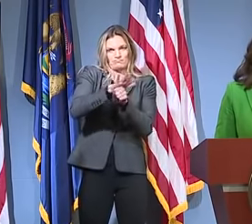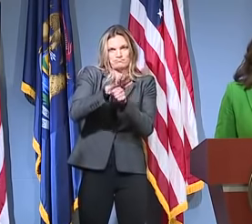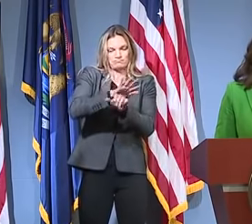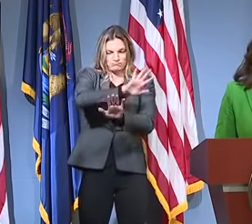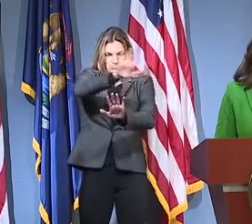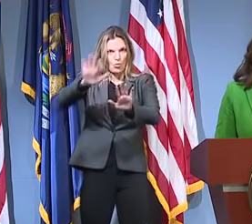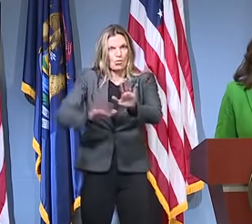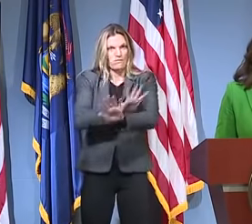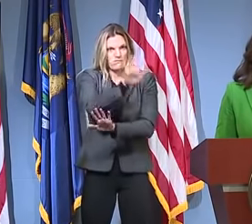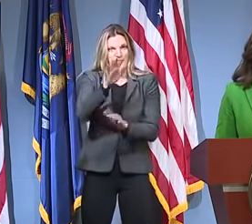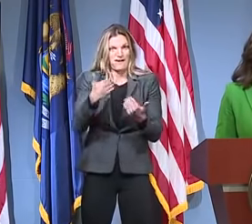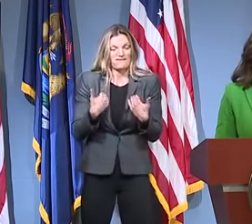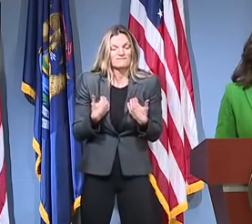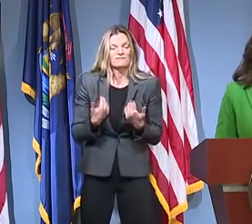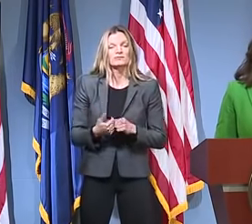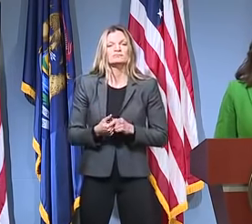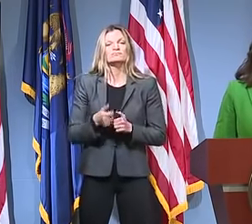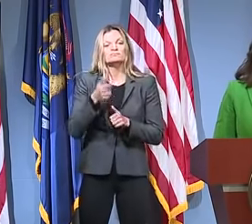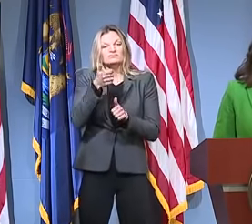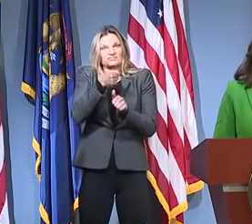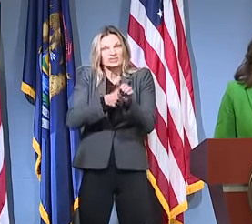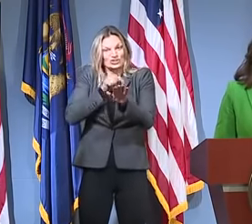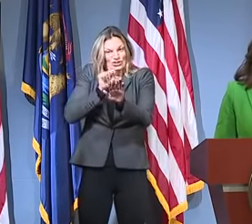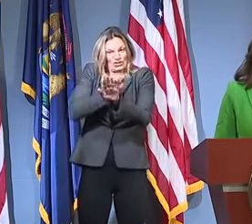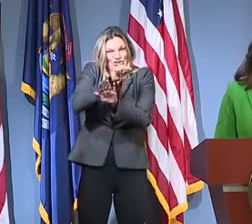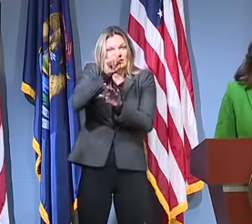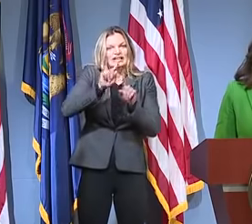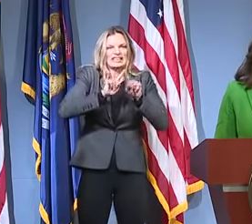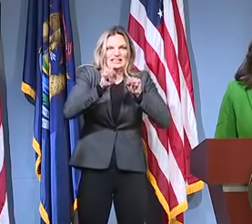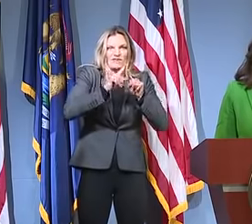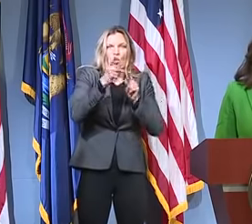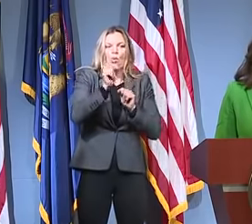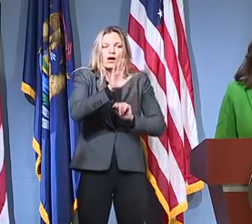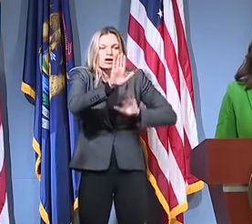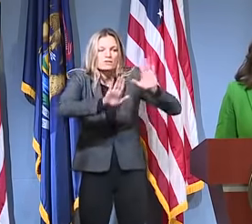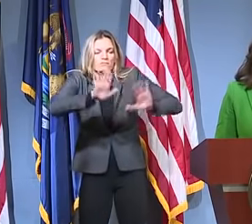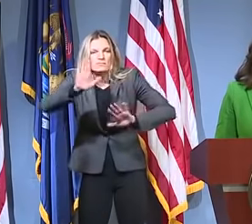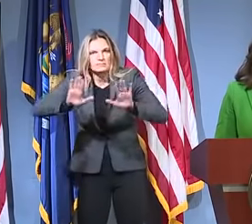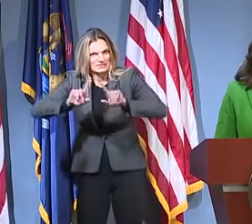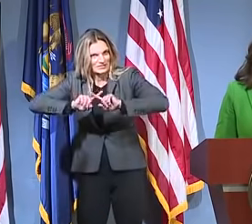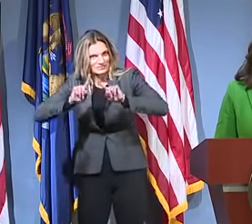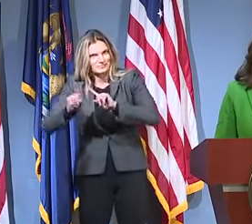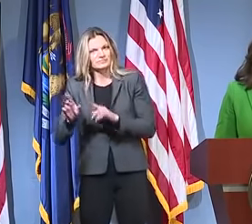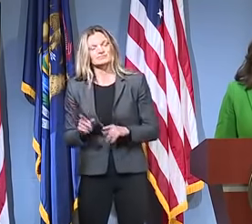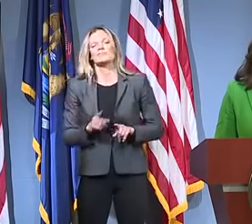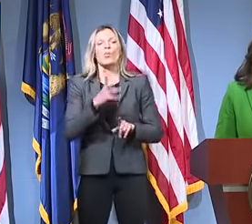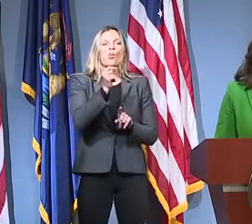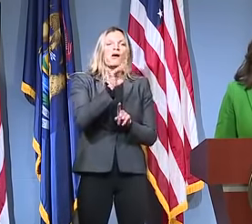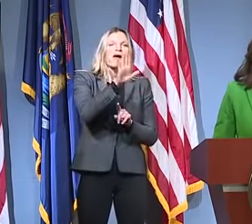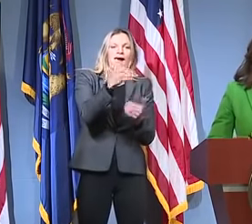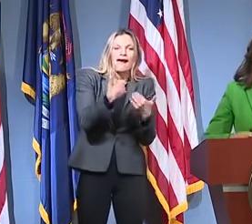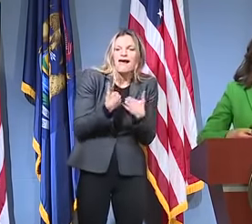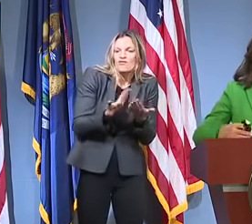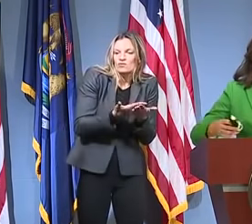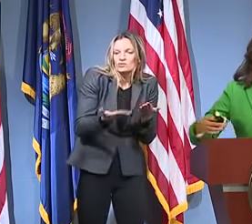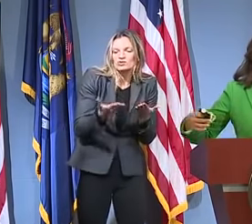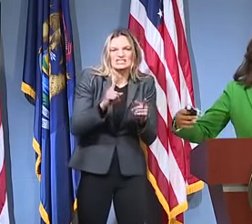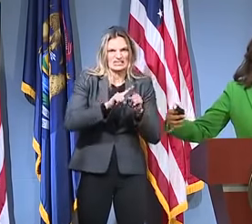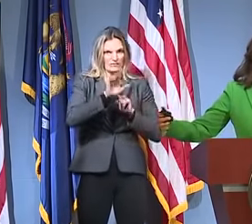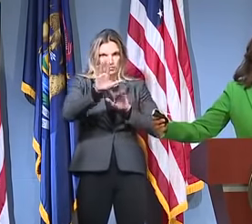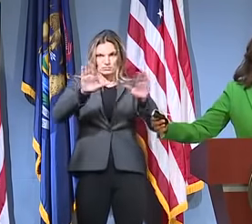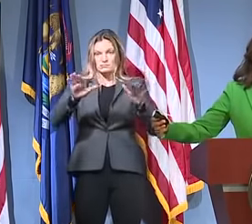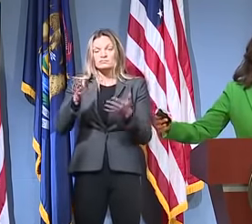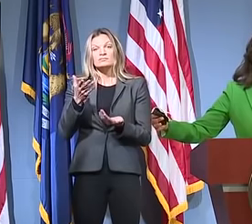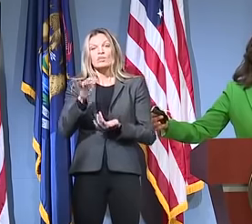each district has their own challenges, but also their own resources and opportunities. Some schools have a much